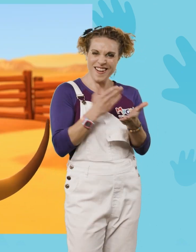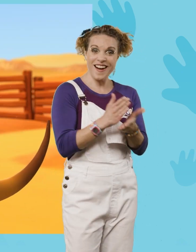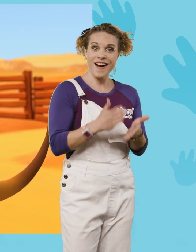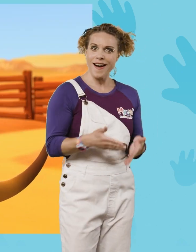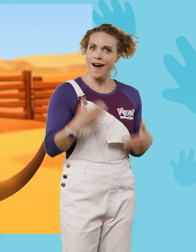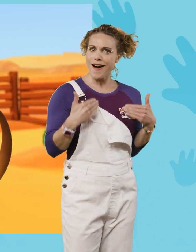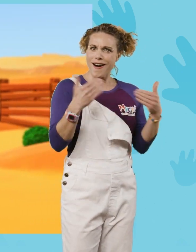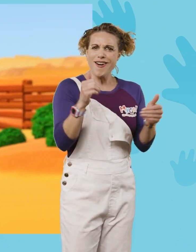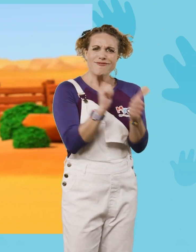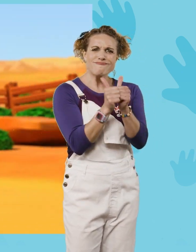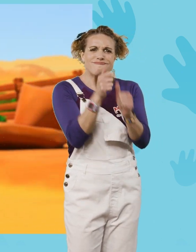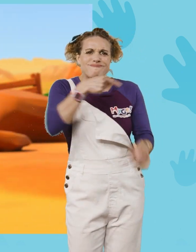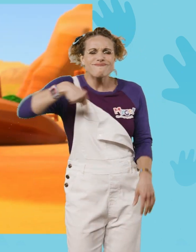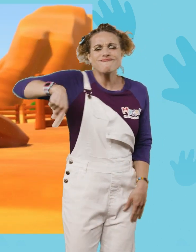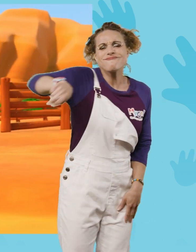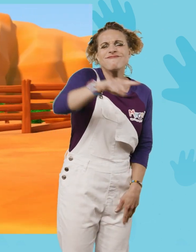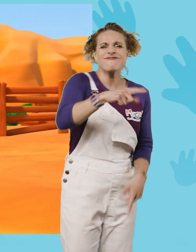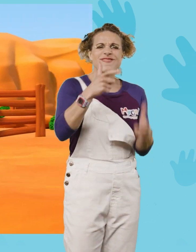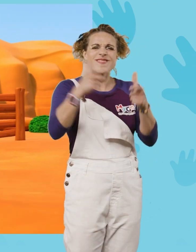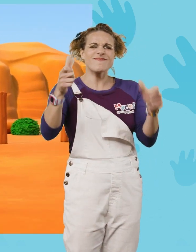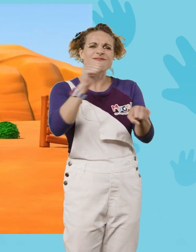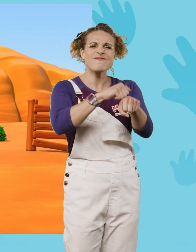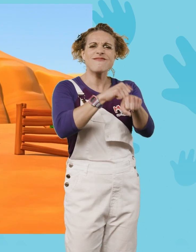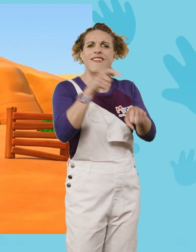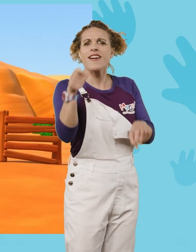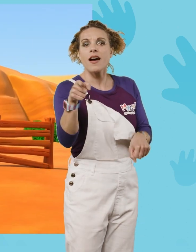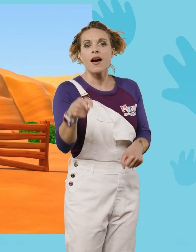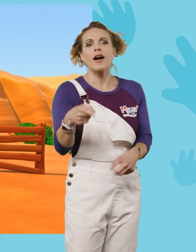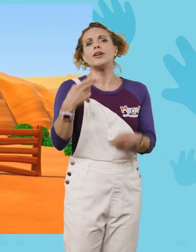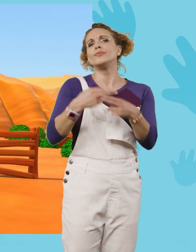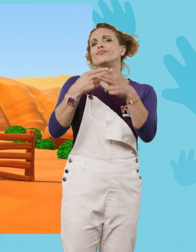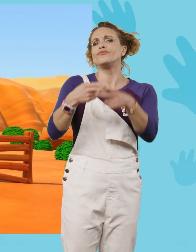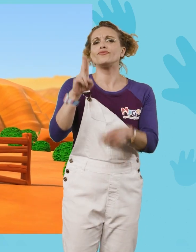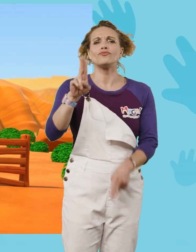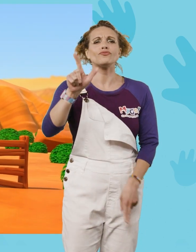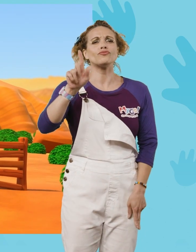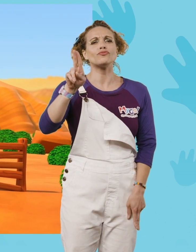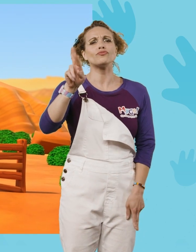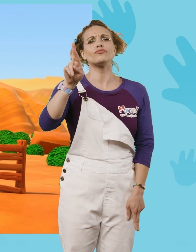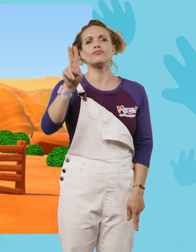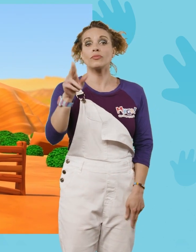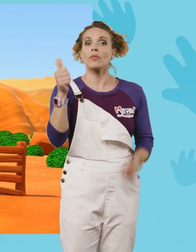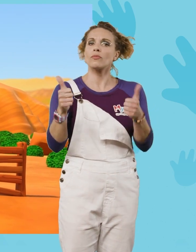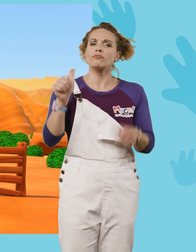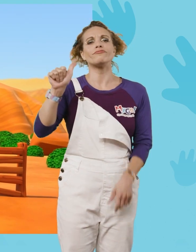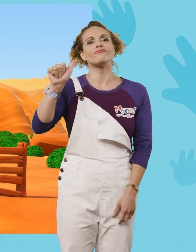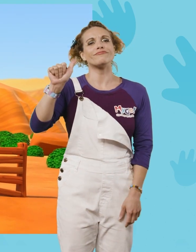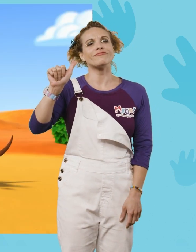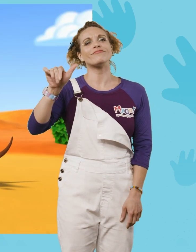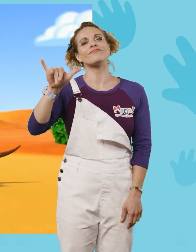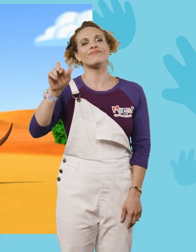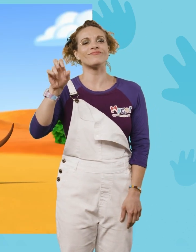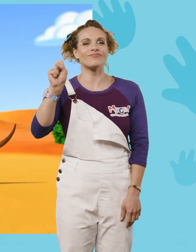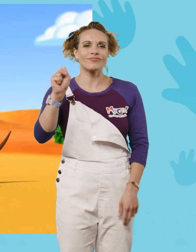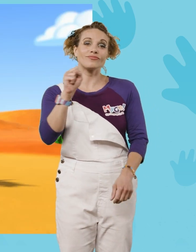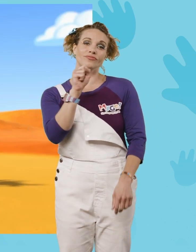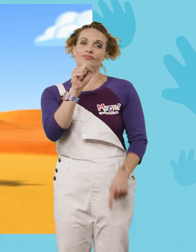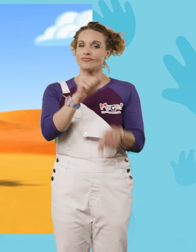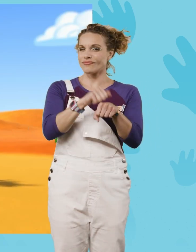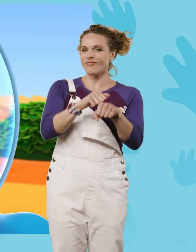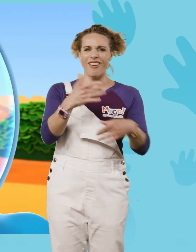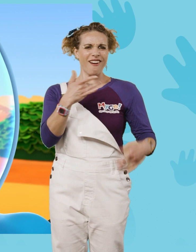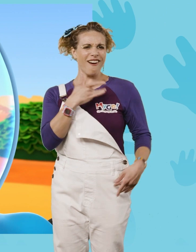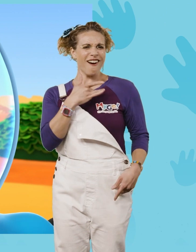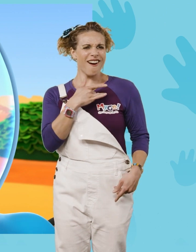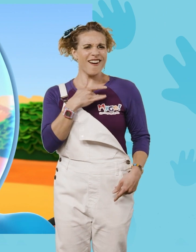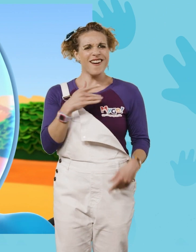All right, let's race around that big sandstone rock down there. We call it Uluru, or Ayers Rock. It's the heart of